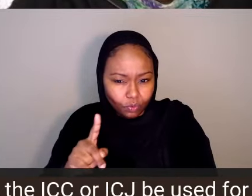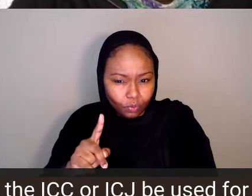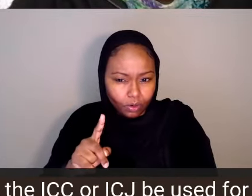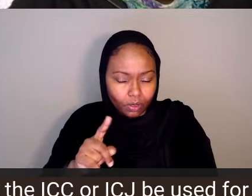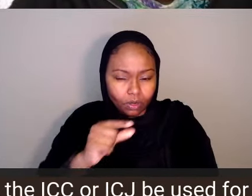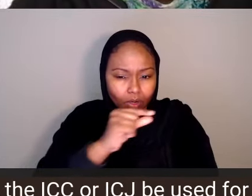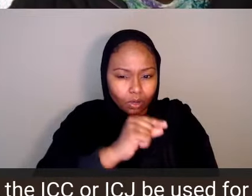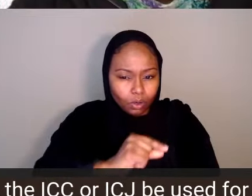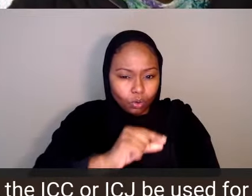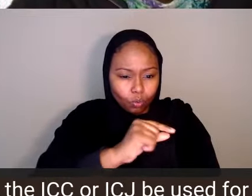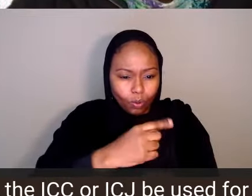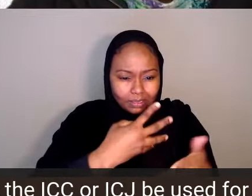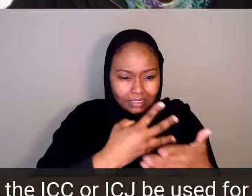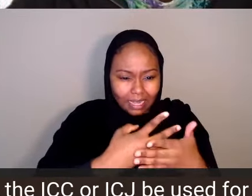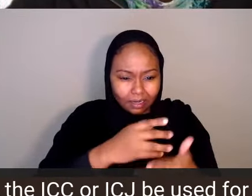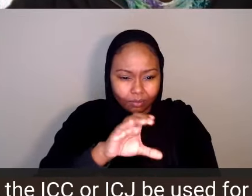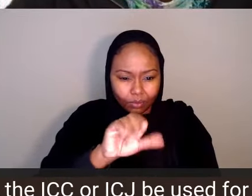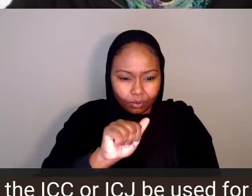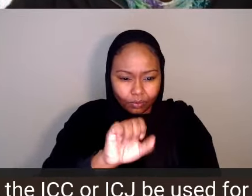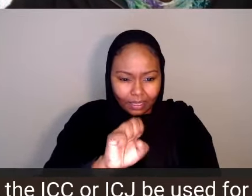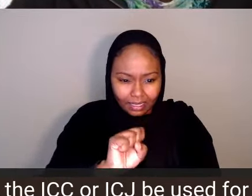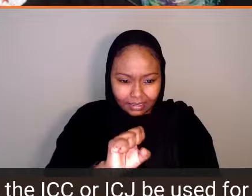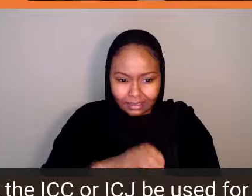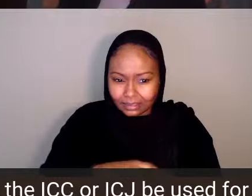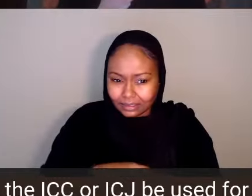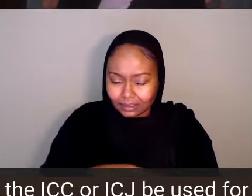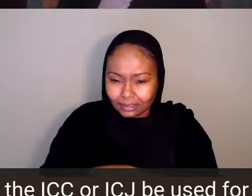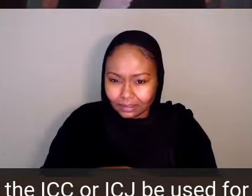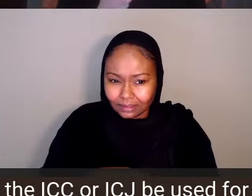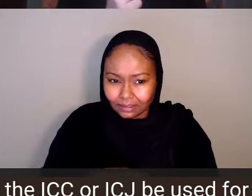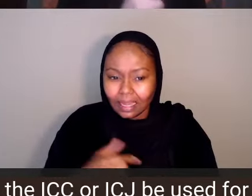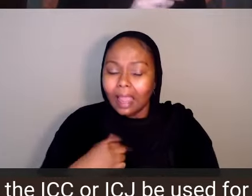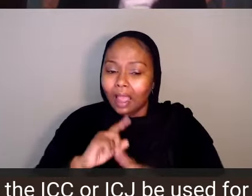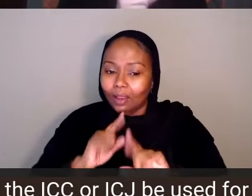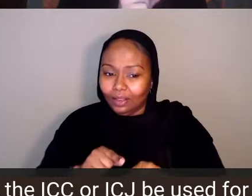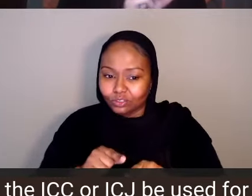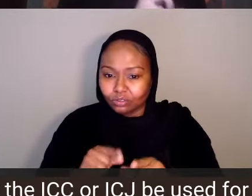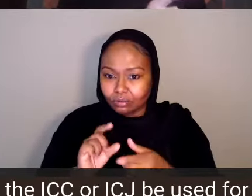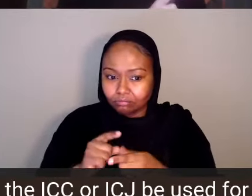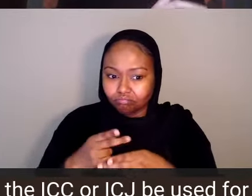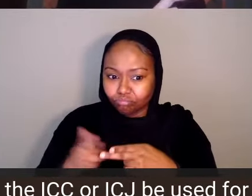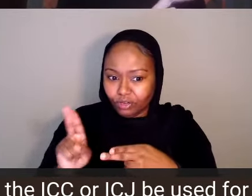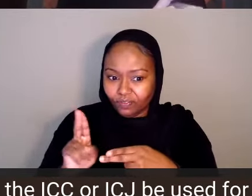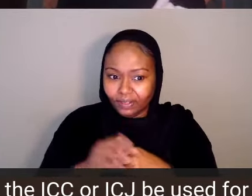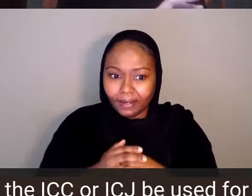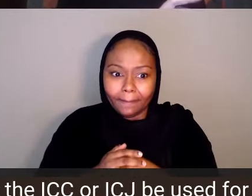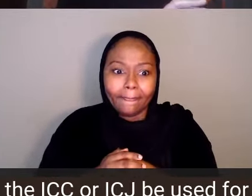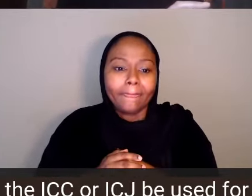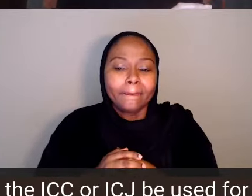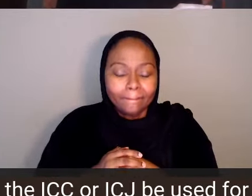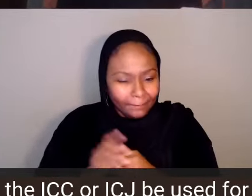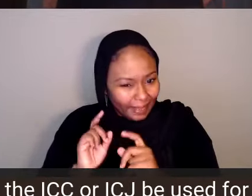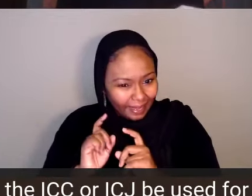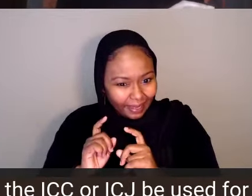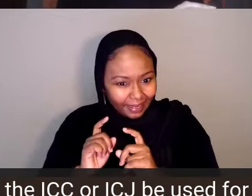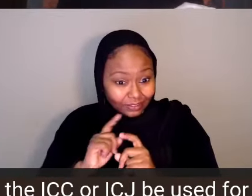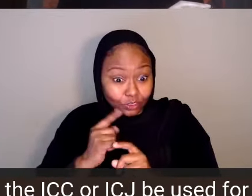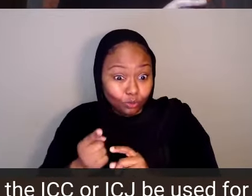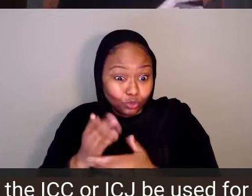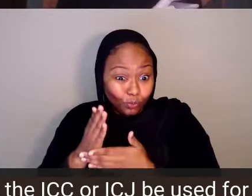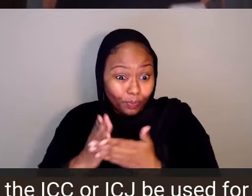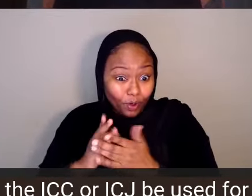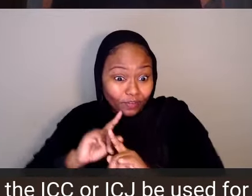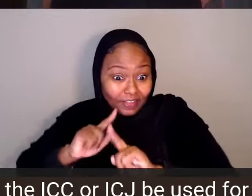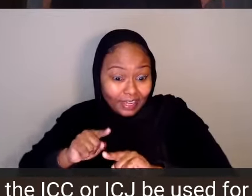cases? Yeah, I'll answer this very briefly. And I gave part of an answer, I think, already, that